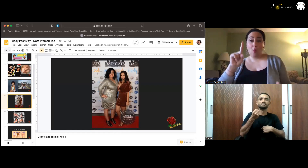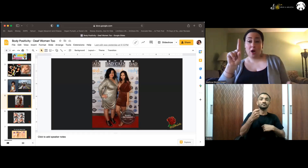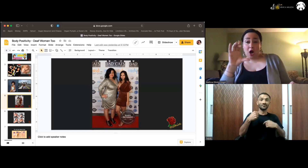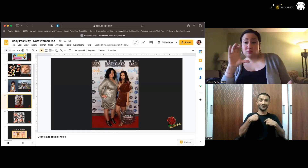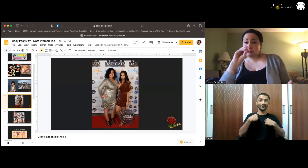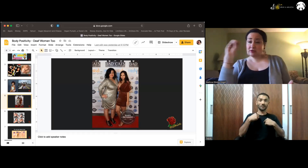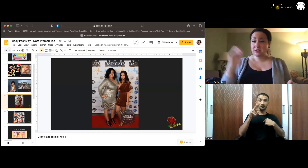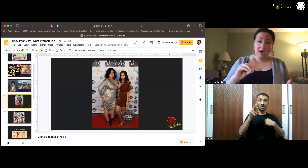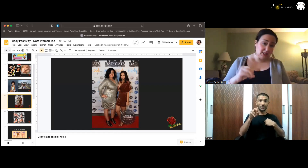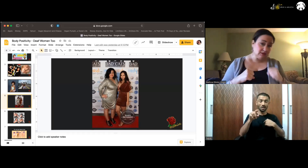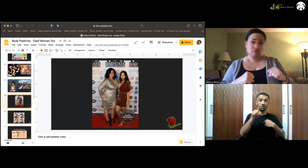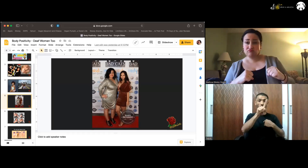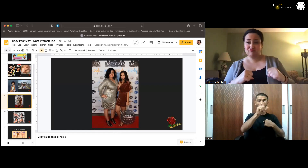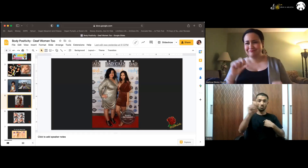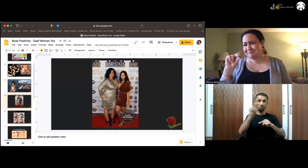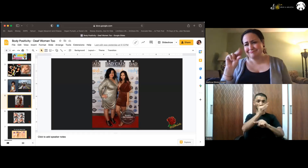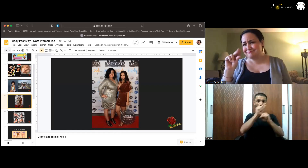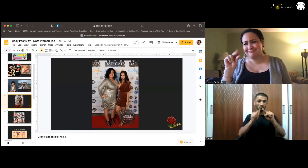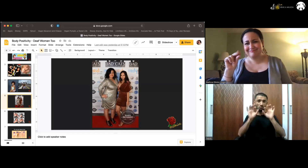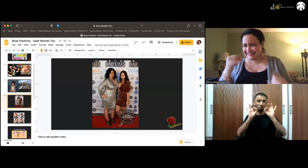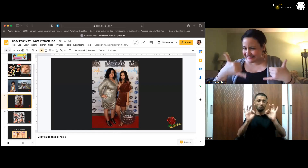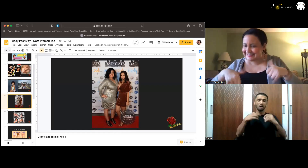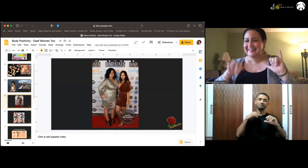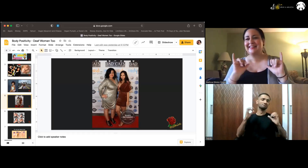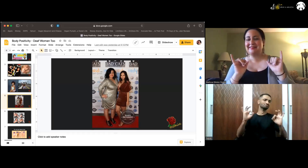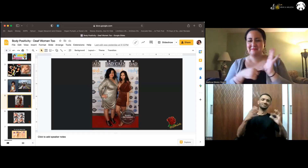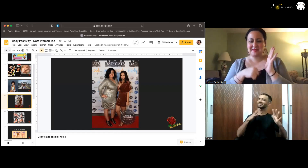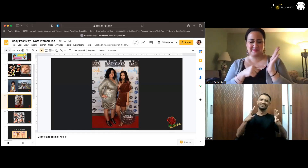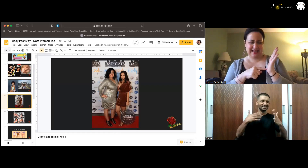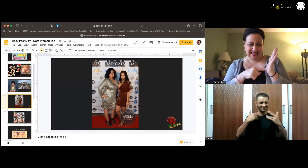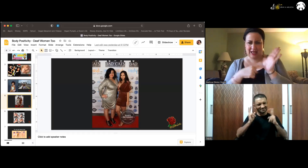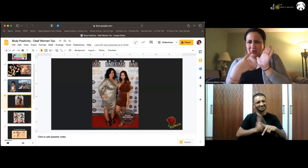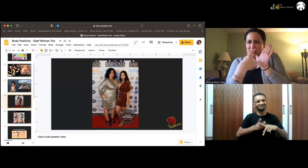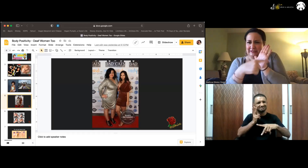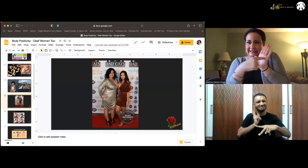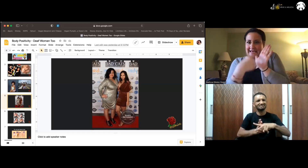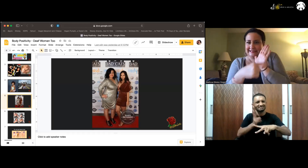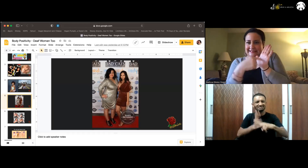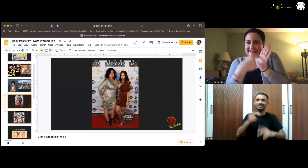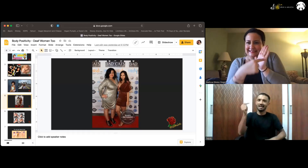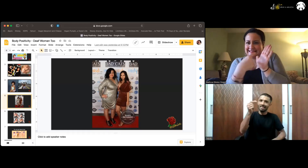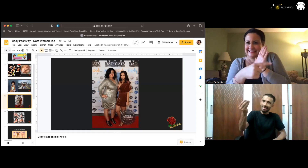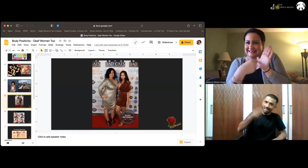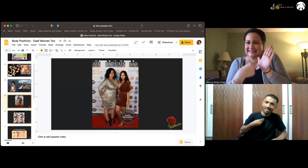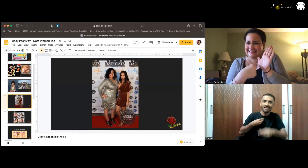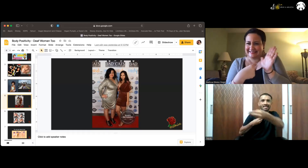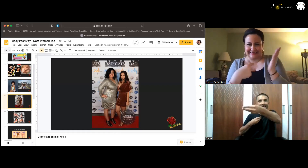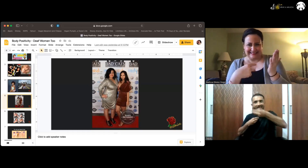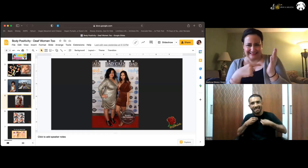so honestly, I didn't found my answer yet. I can say that I'm not 100% accurate or something, but